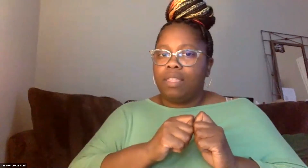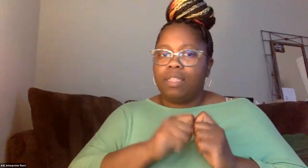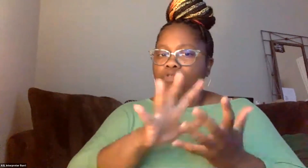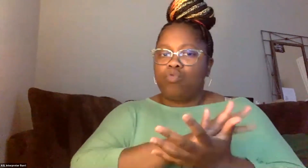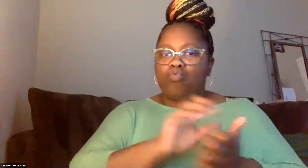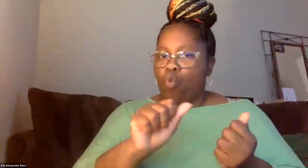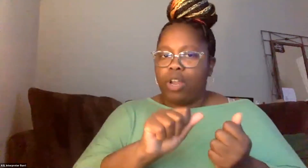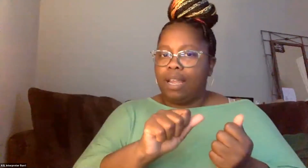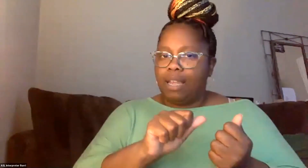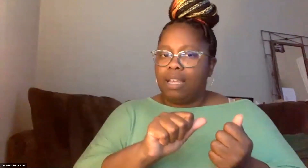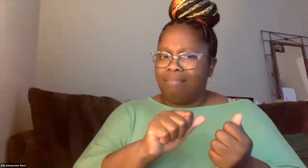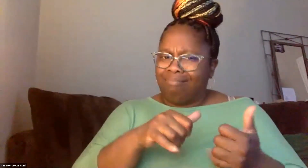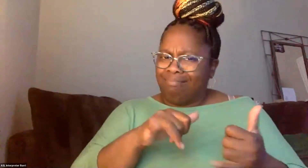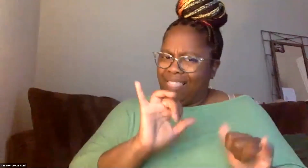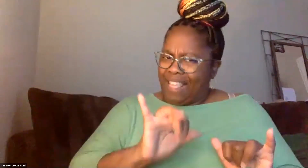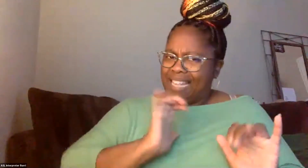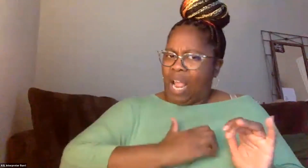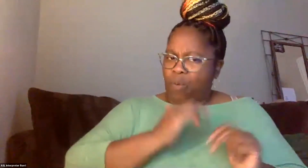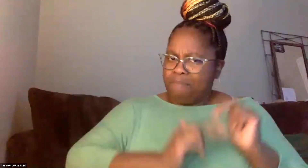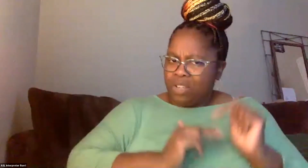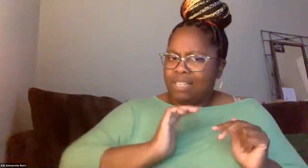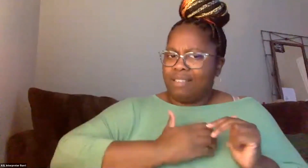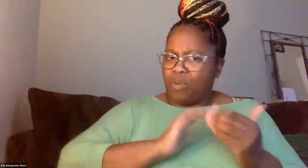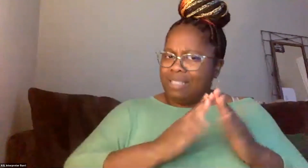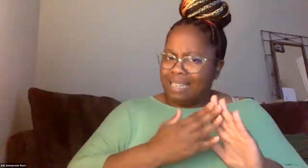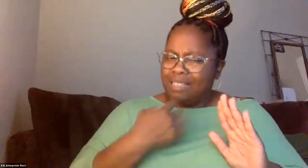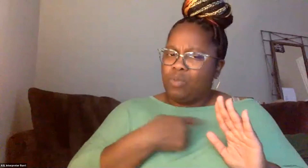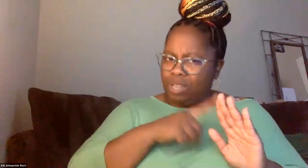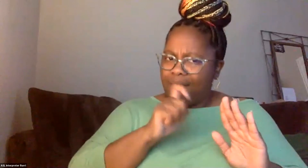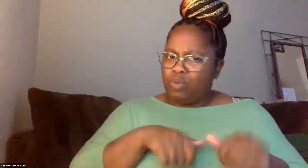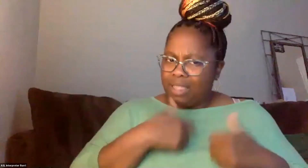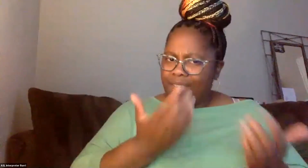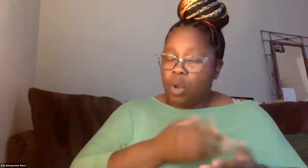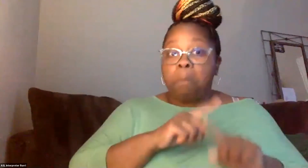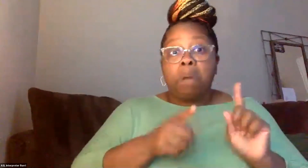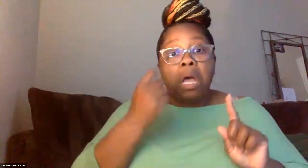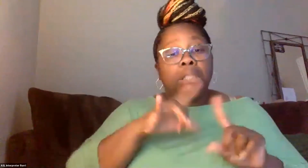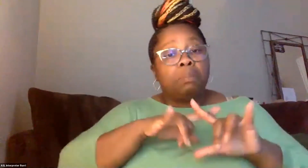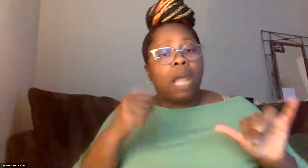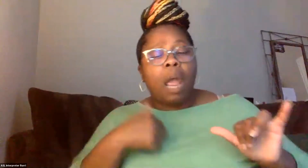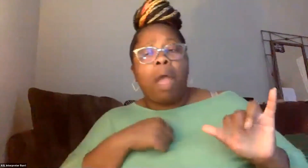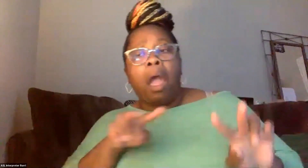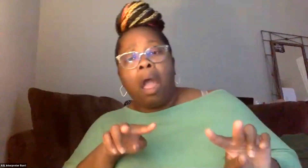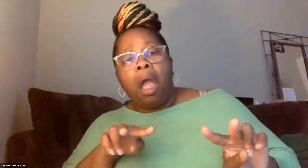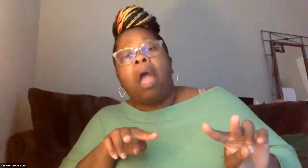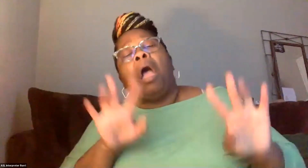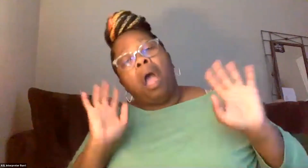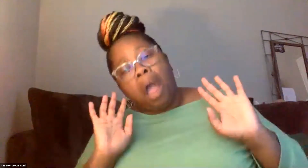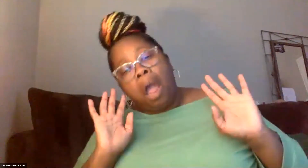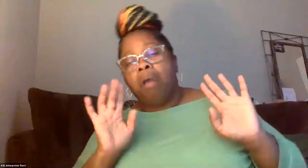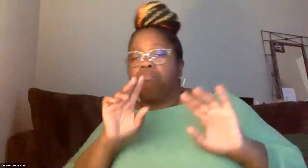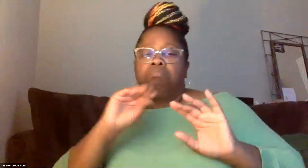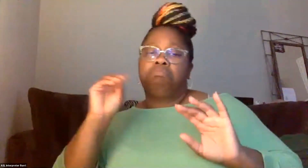things because these are still our buildings. These are still our cities that we have to live within. But I can't be mad at the fact that the outrage because I know why they're, I know where they're mad.